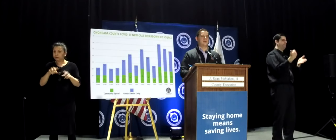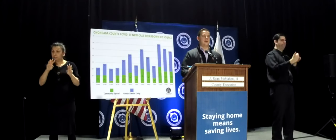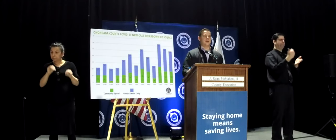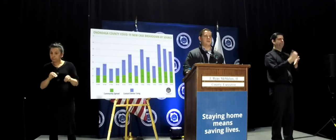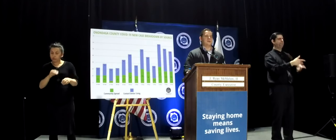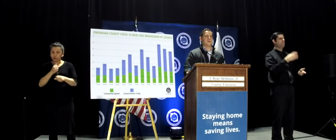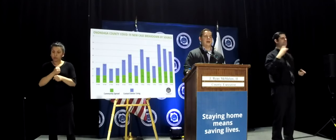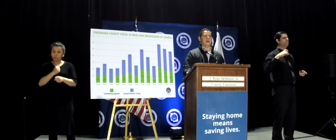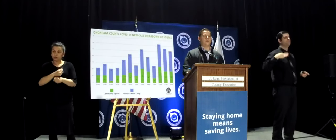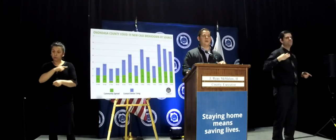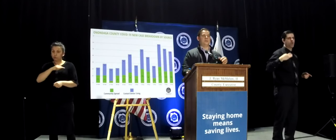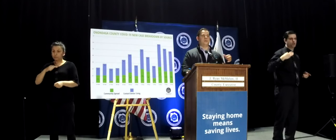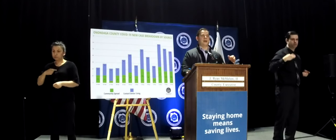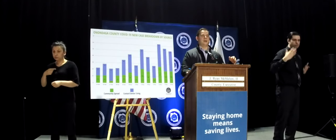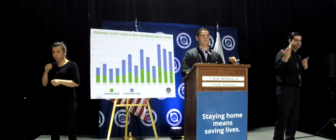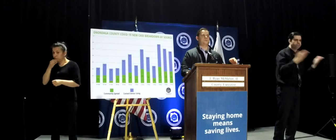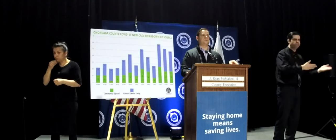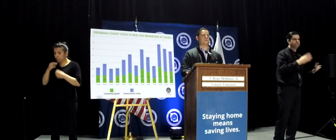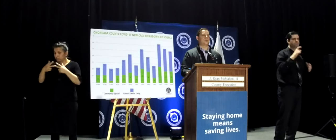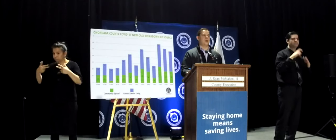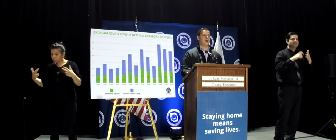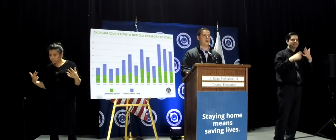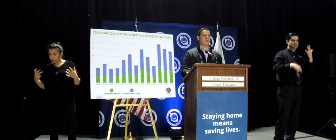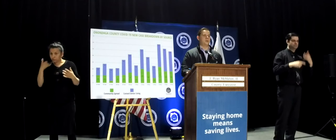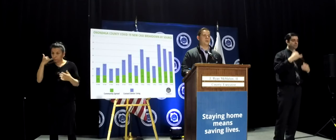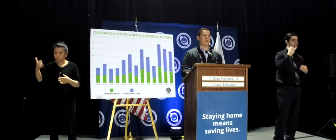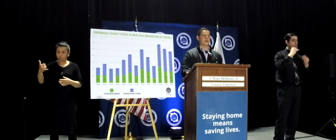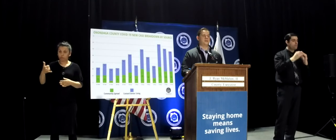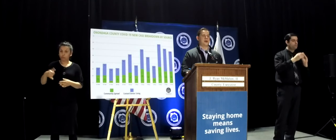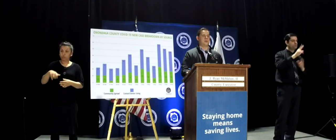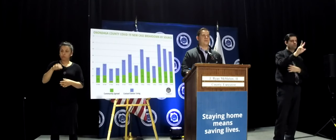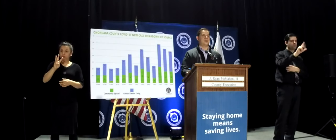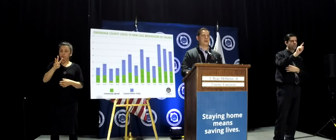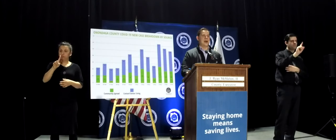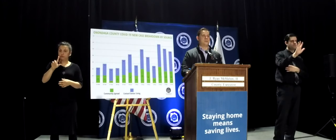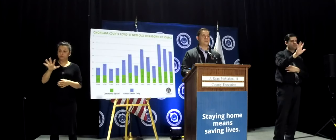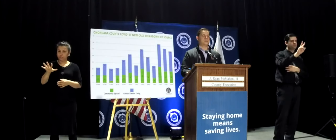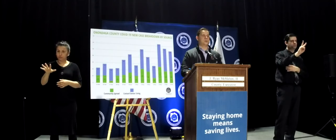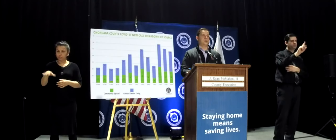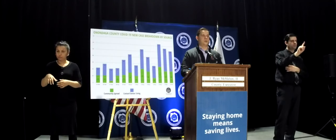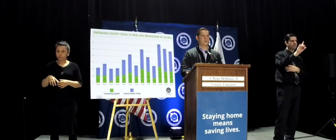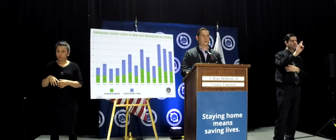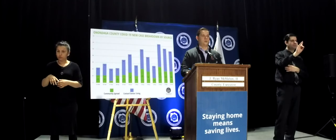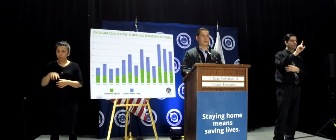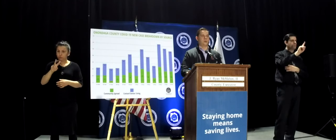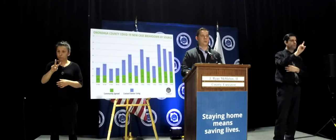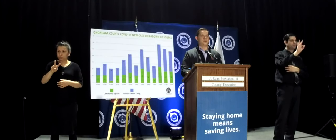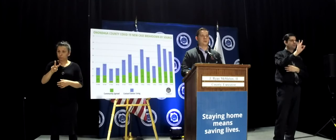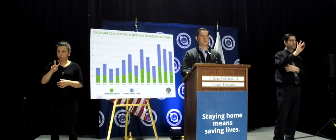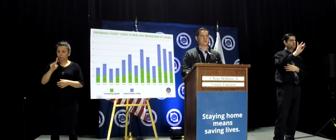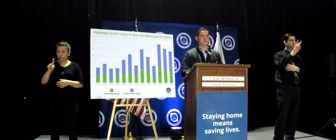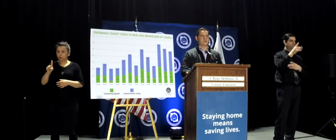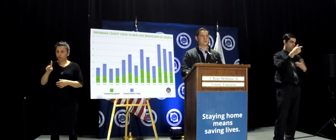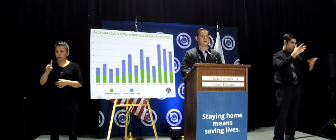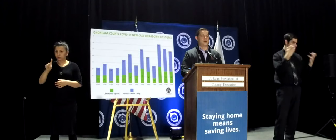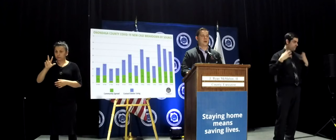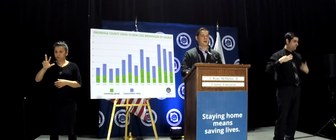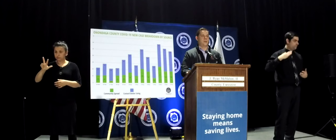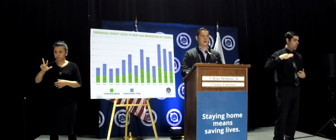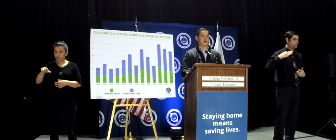315-218-1987. Again, this is a line we implemented in the beginning to help fill gaps for vulnerable